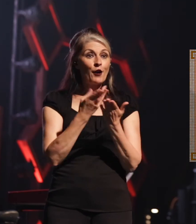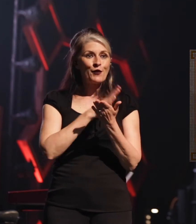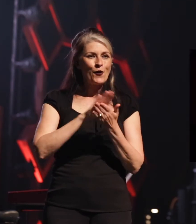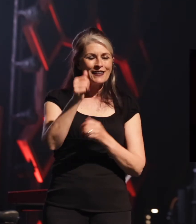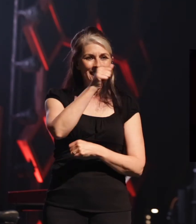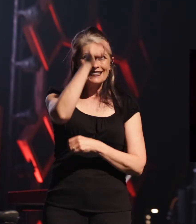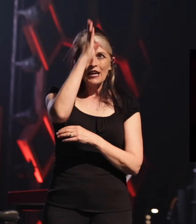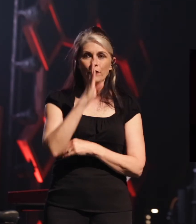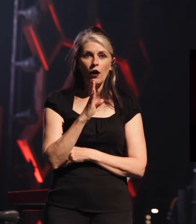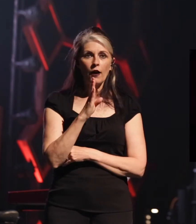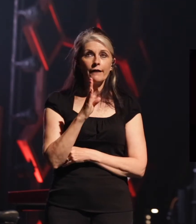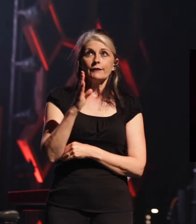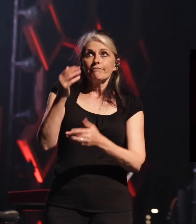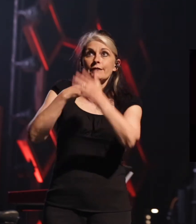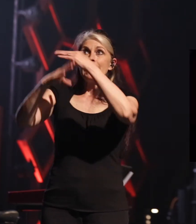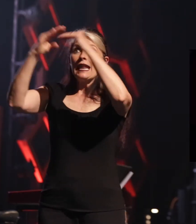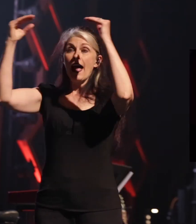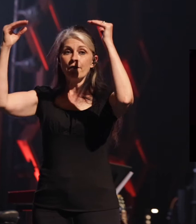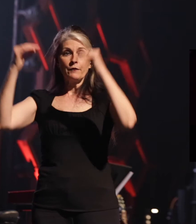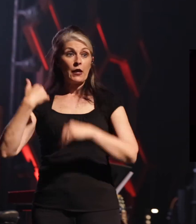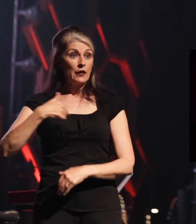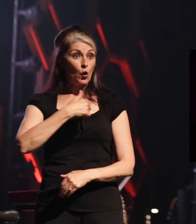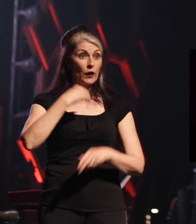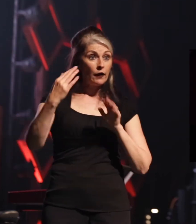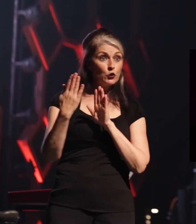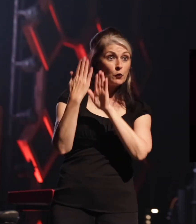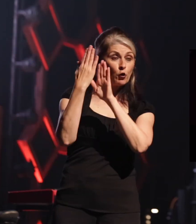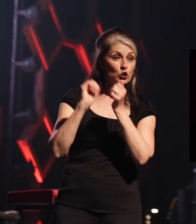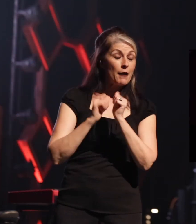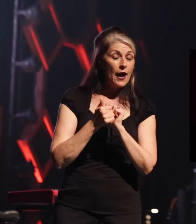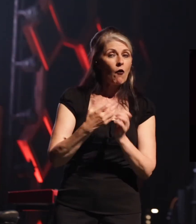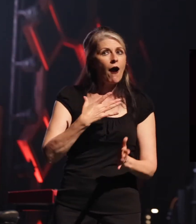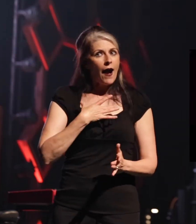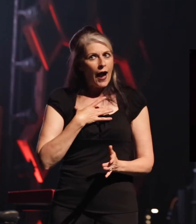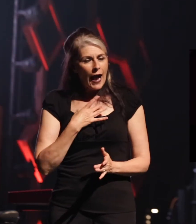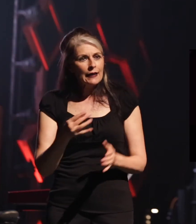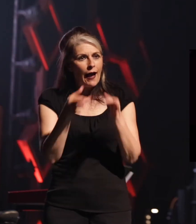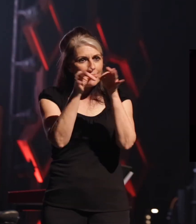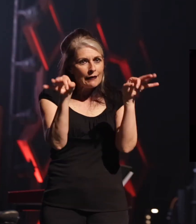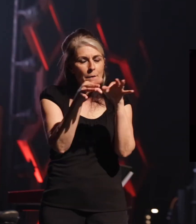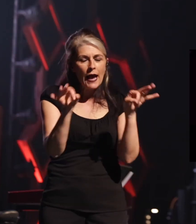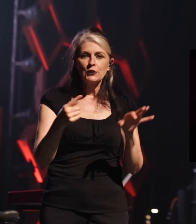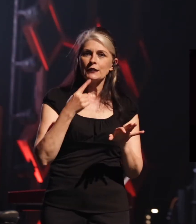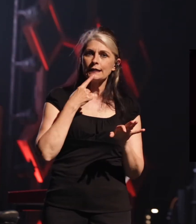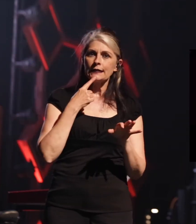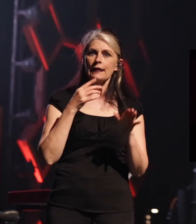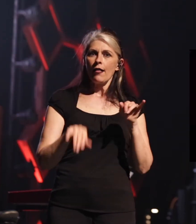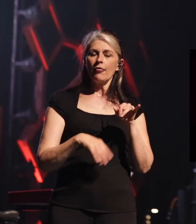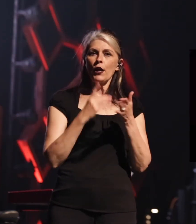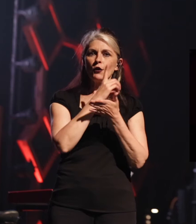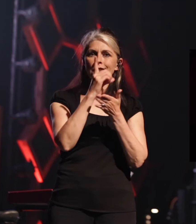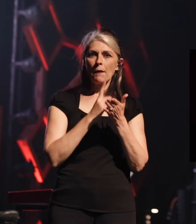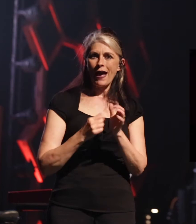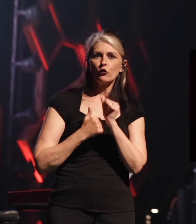heaven and how we are to approach him. I like how this passage says that there's a pattern to follow. I like that. That